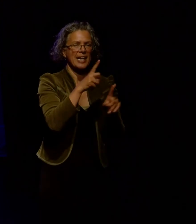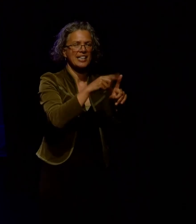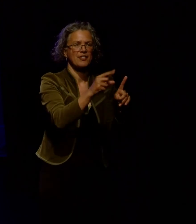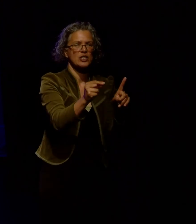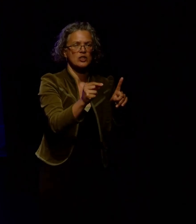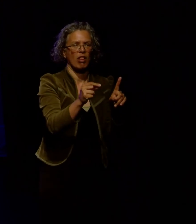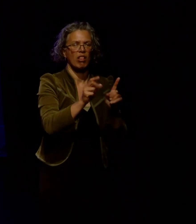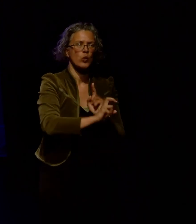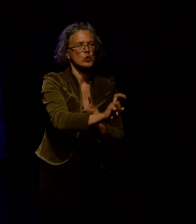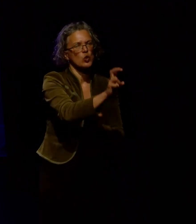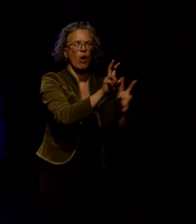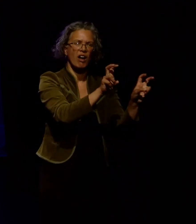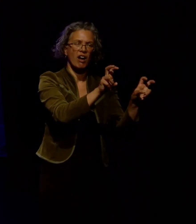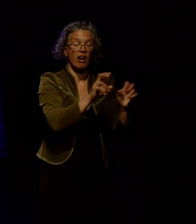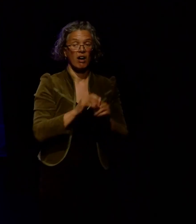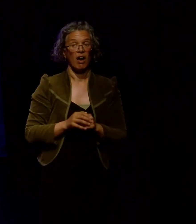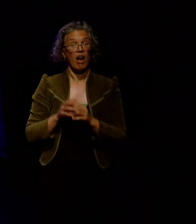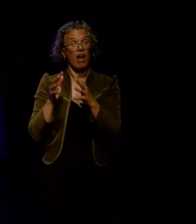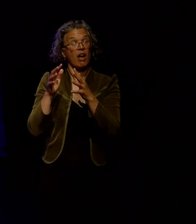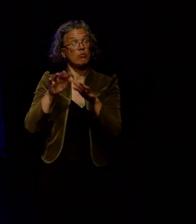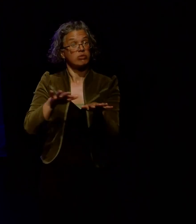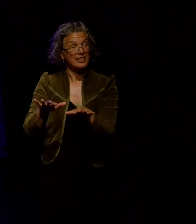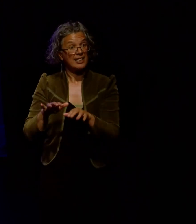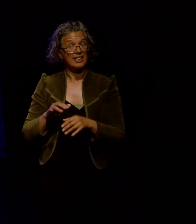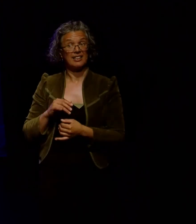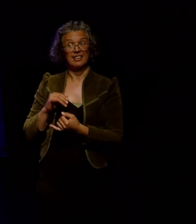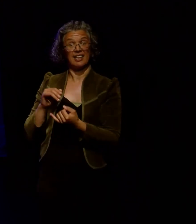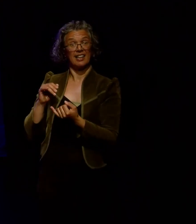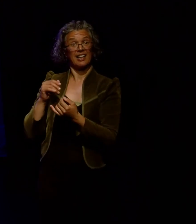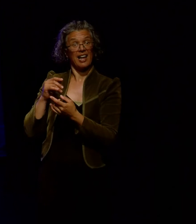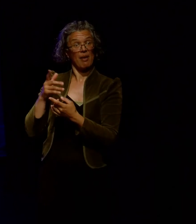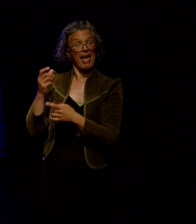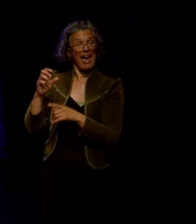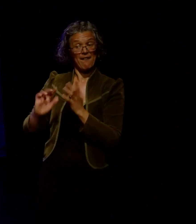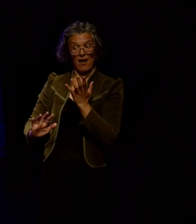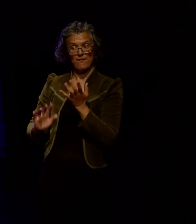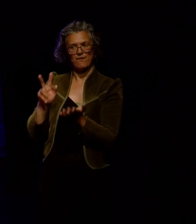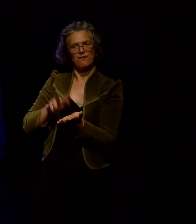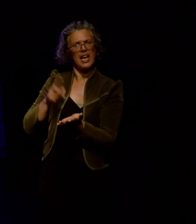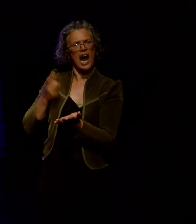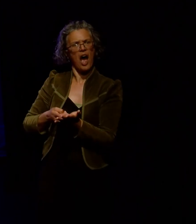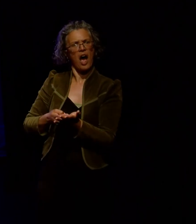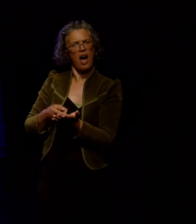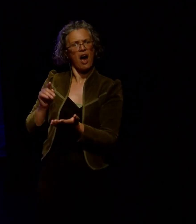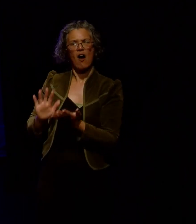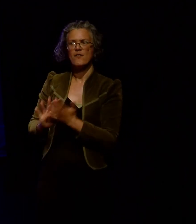around the world, and the Smithsonian American Art Museum creating a virtual Burning Man experience from their